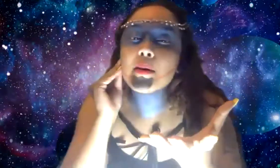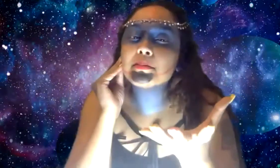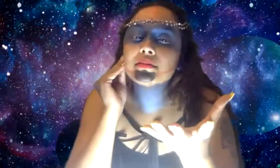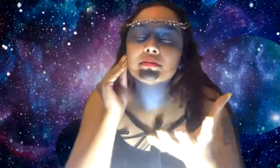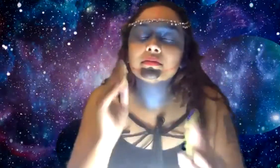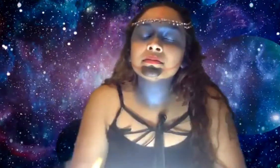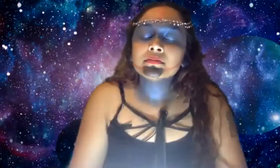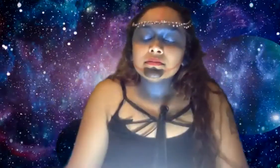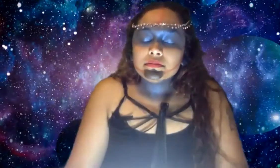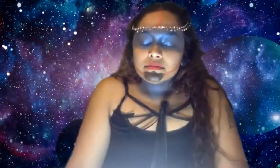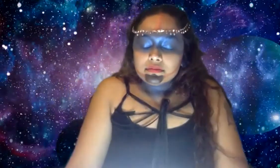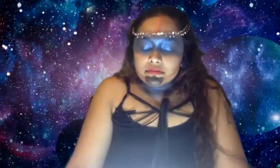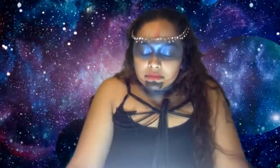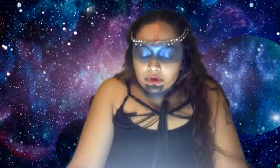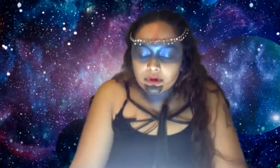Your world will brighten. Your home